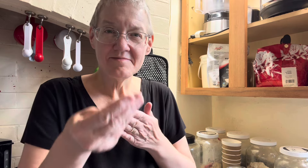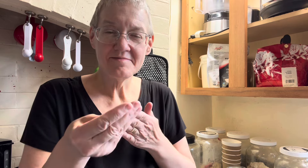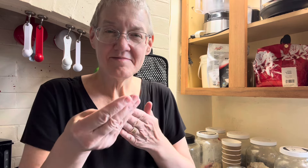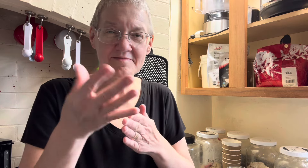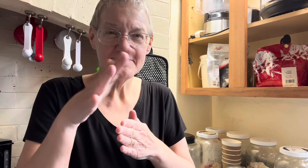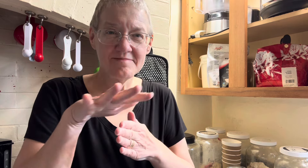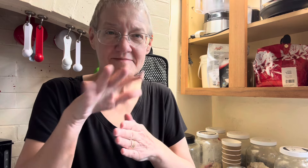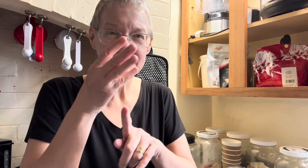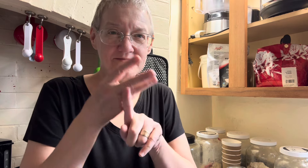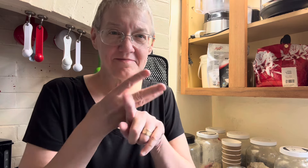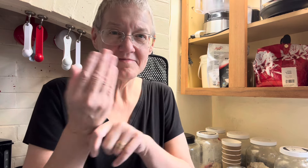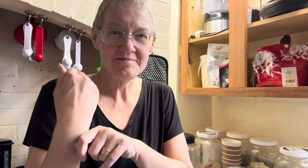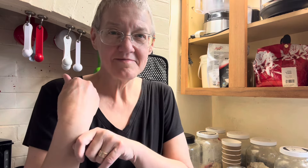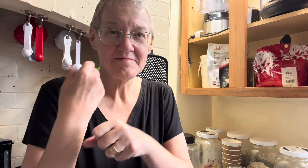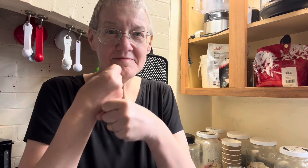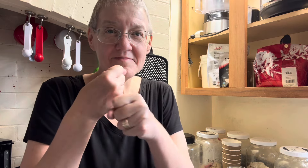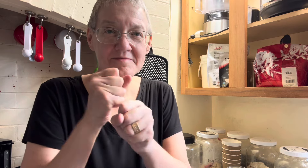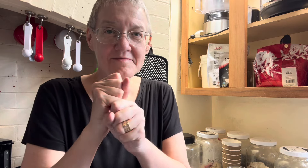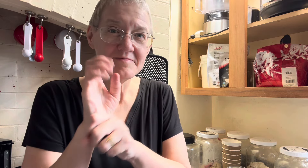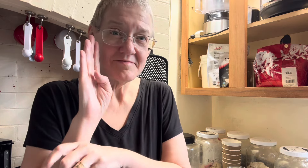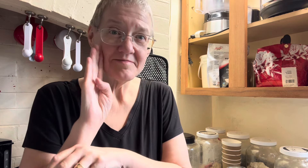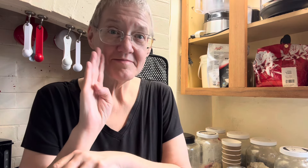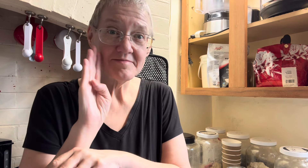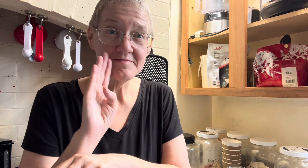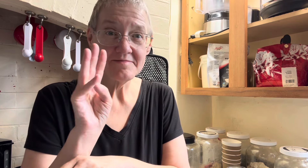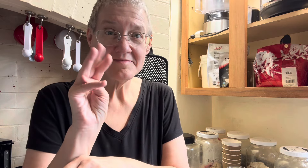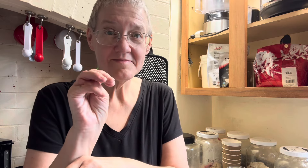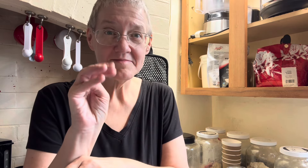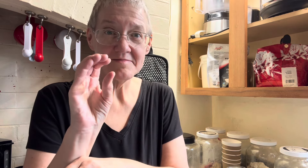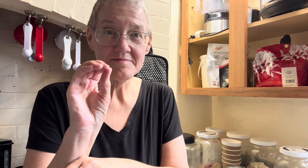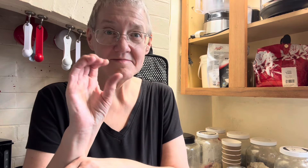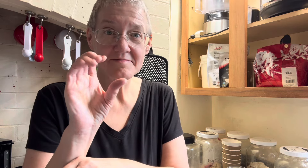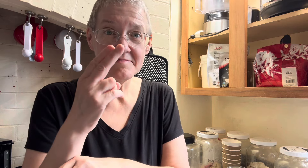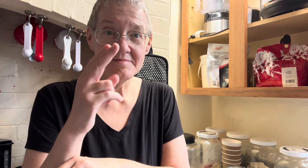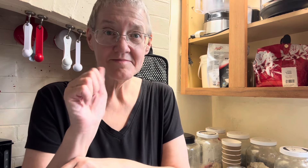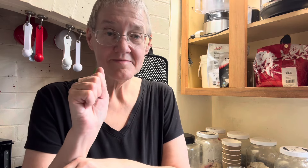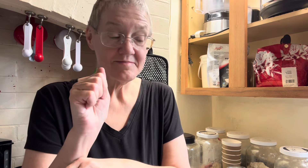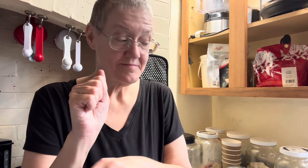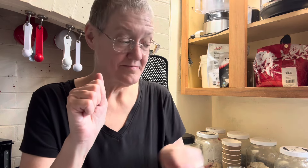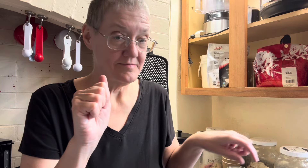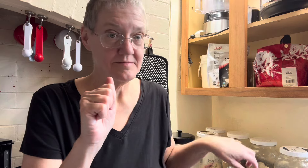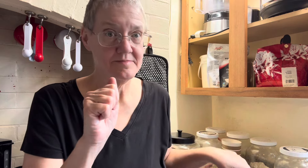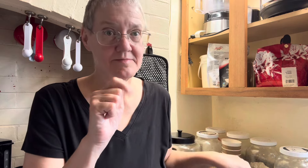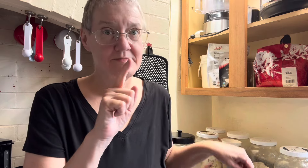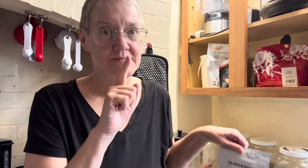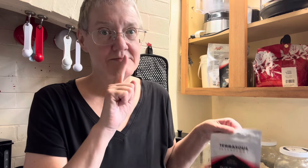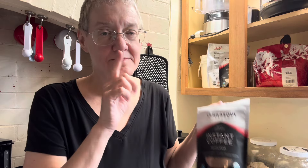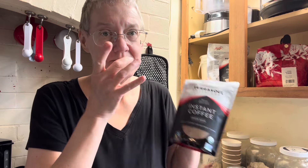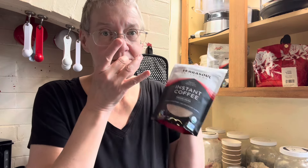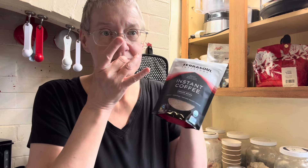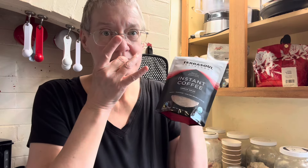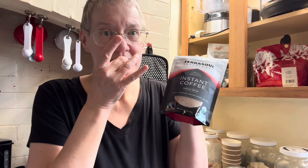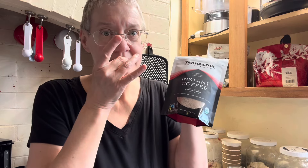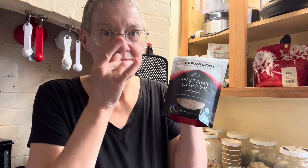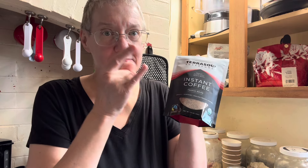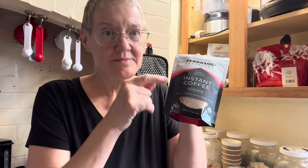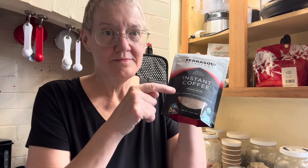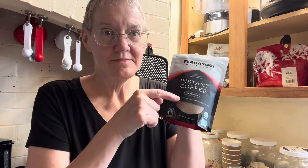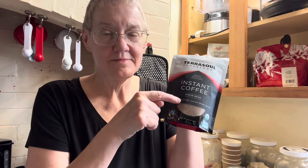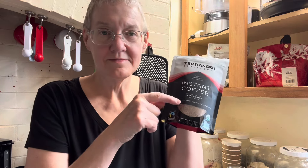I bought it about 6 months ago to make some mocha brownies. And this stuff is